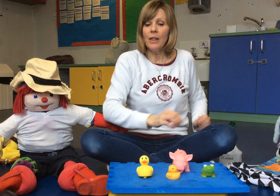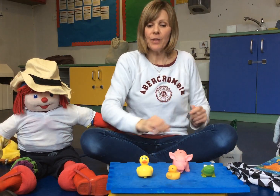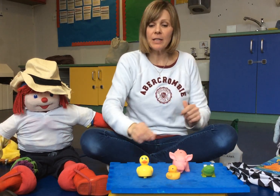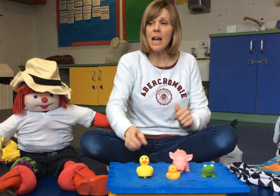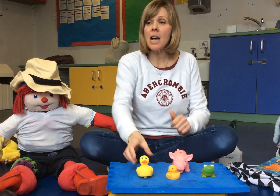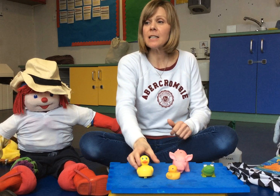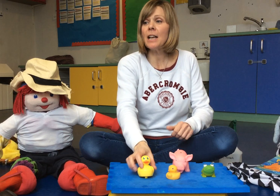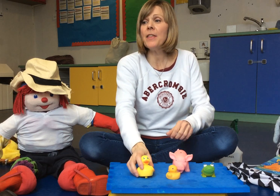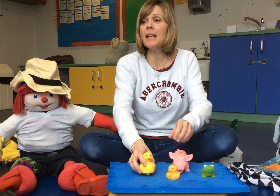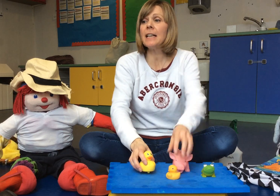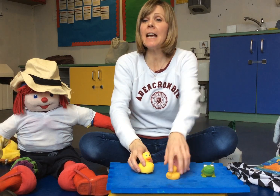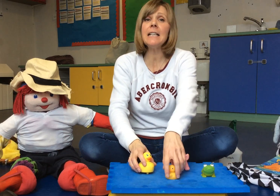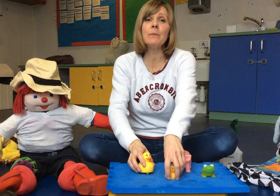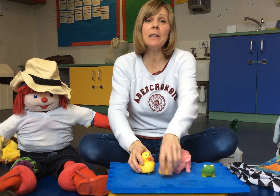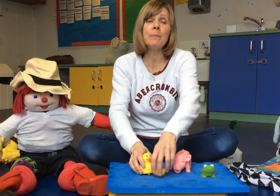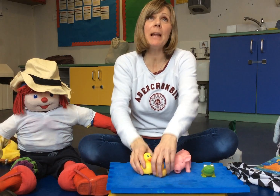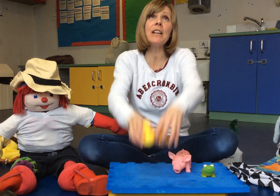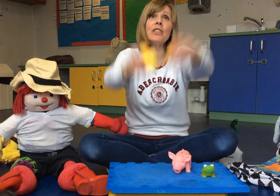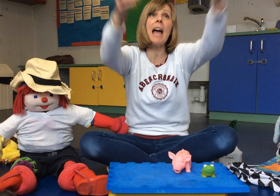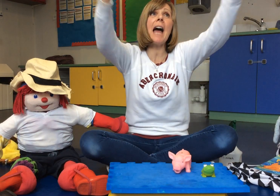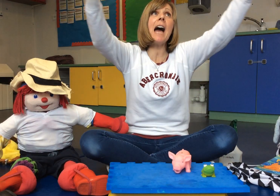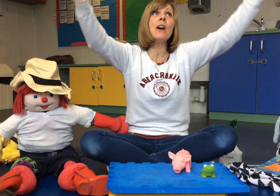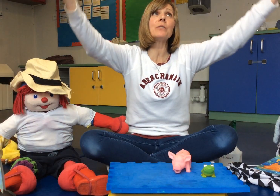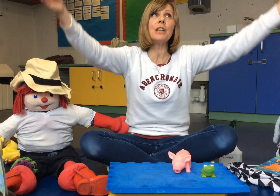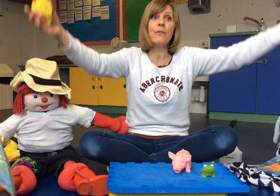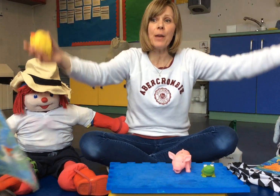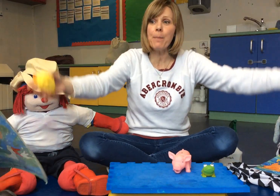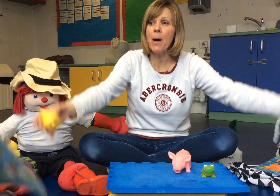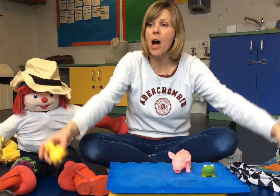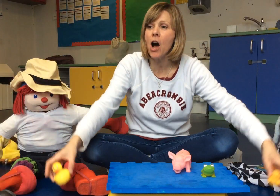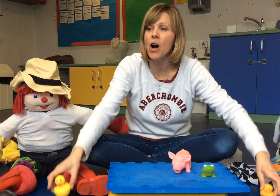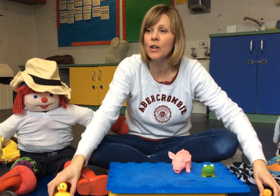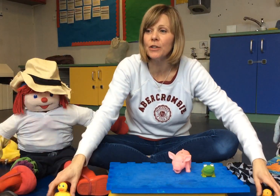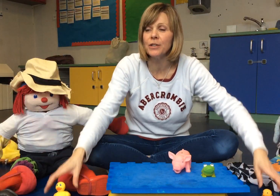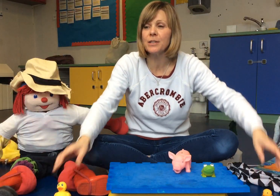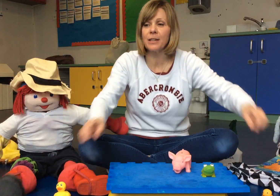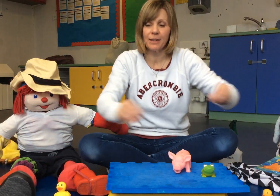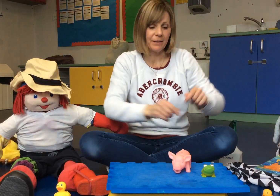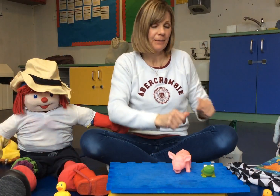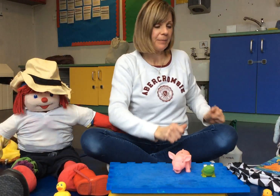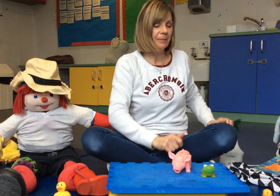The ducks and the geese were splashed out of the pond!